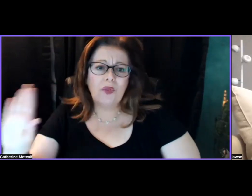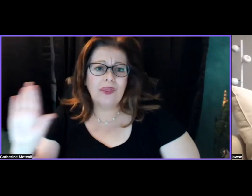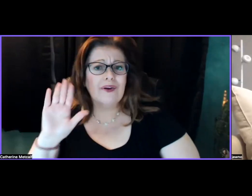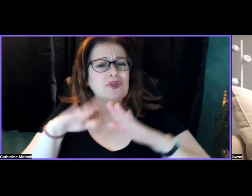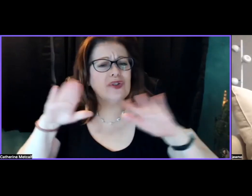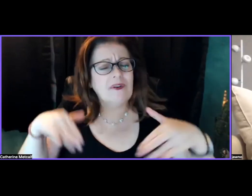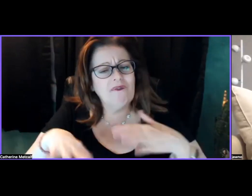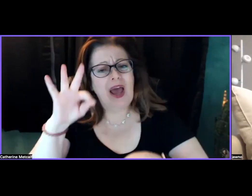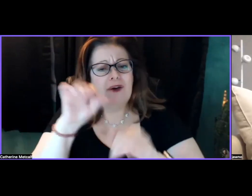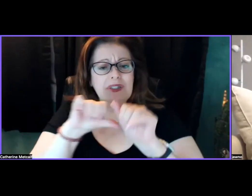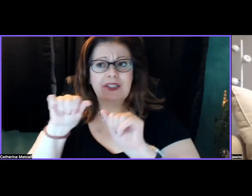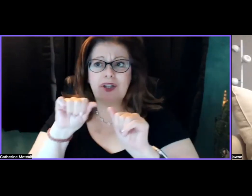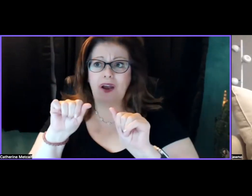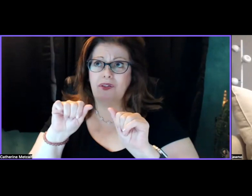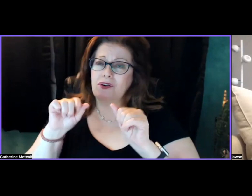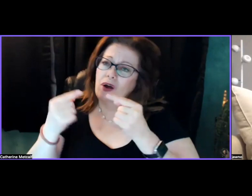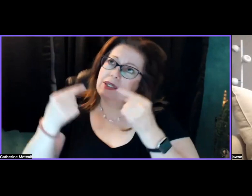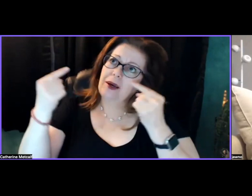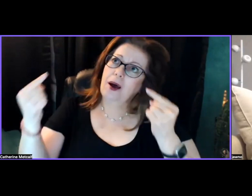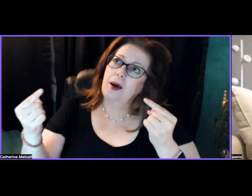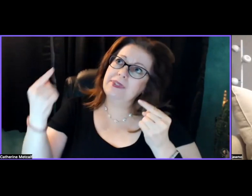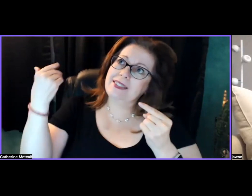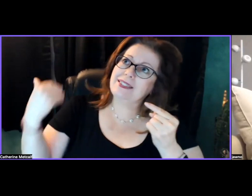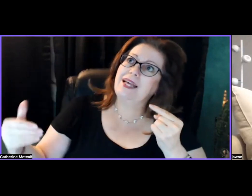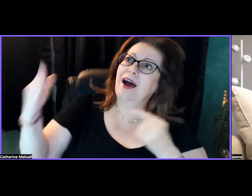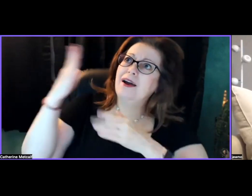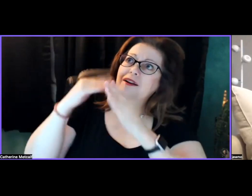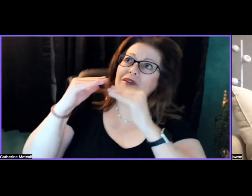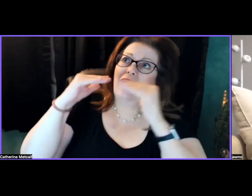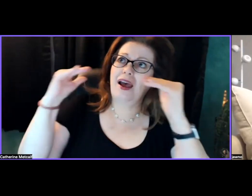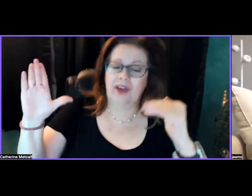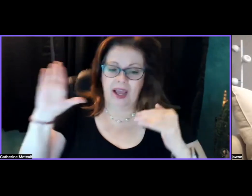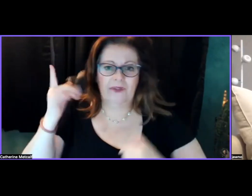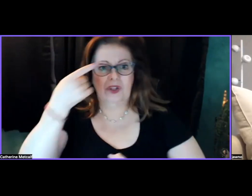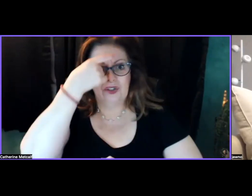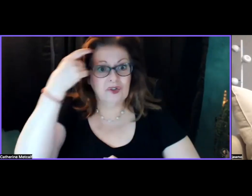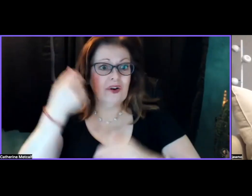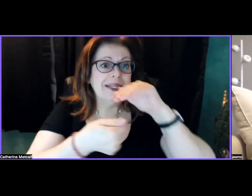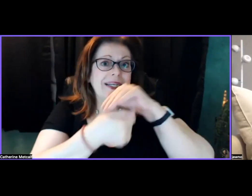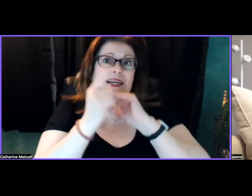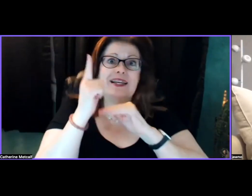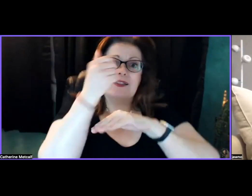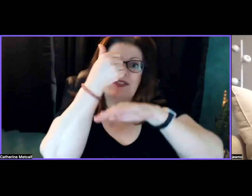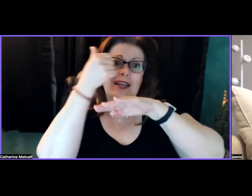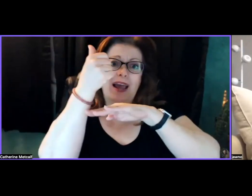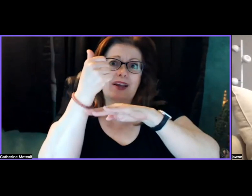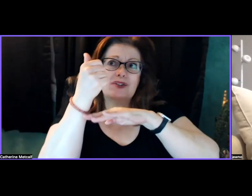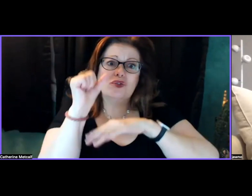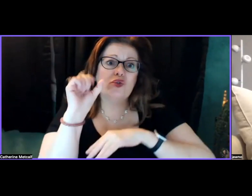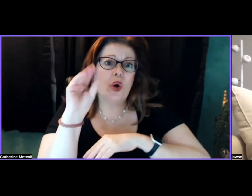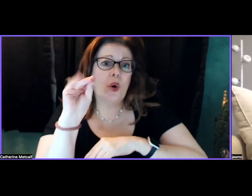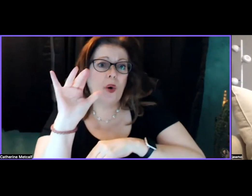heaven and built a home from their ashes and hid their scars in the attic so that little feet could be